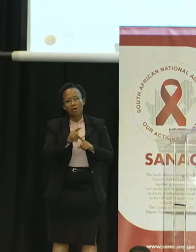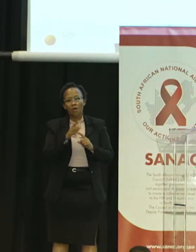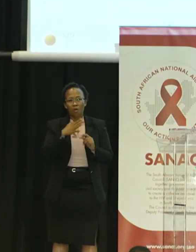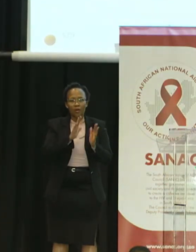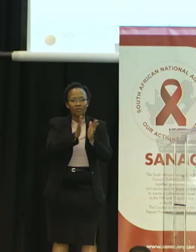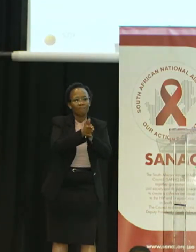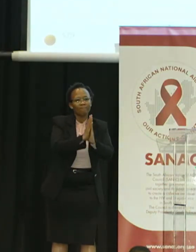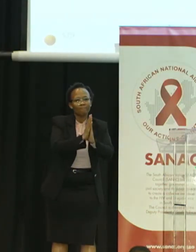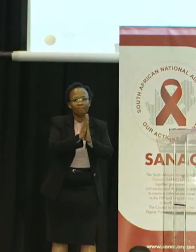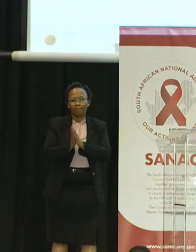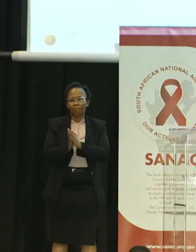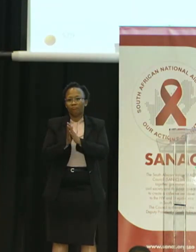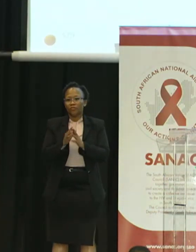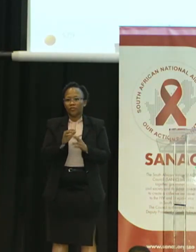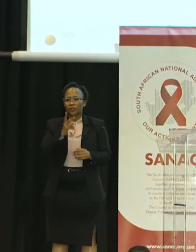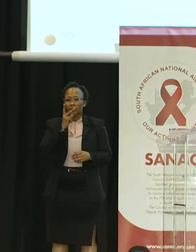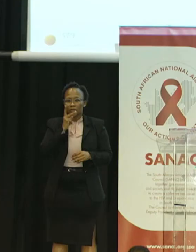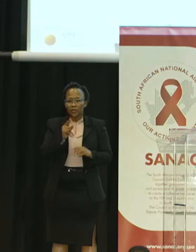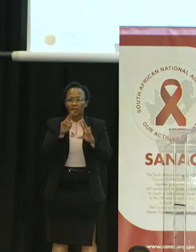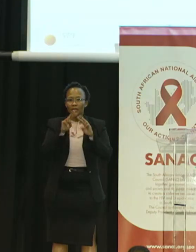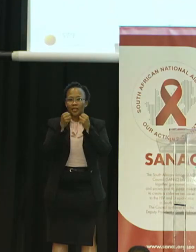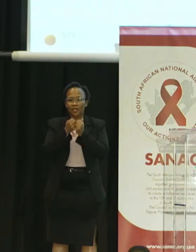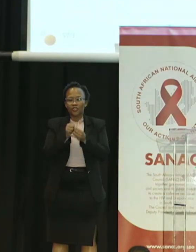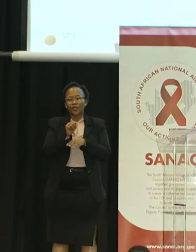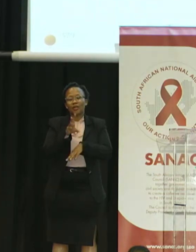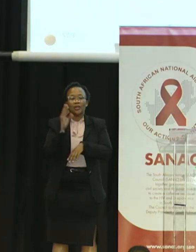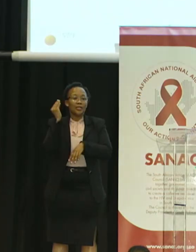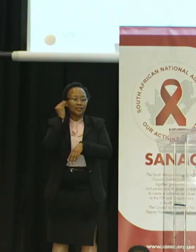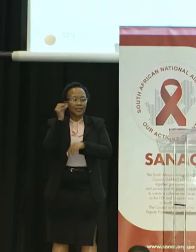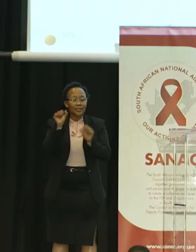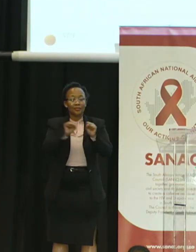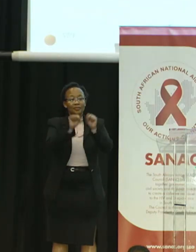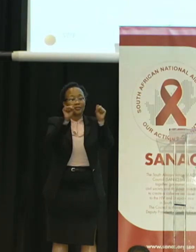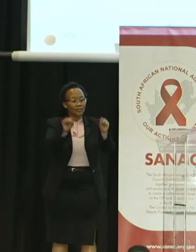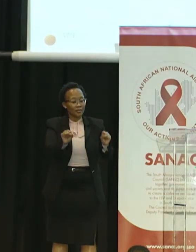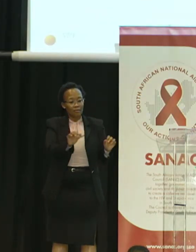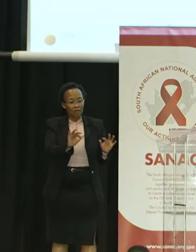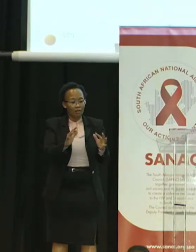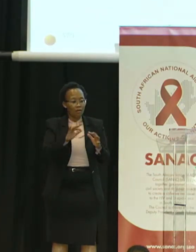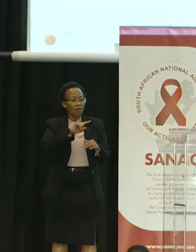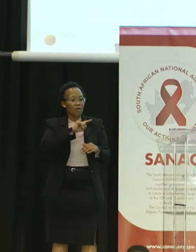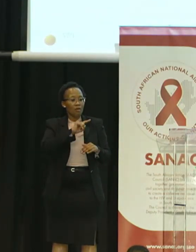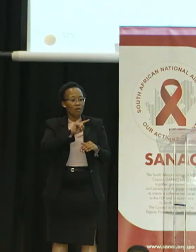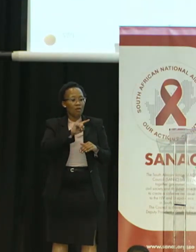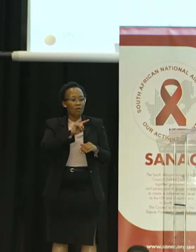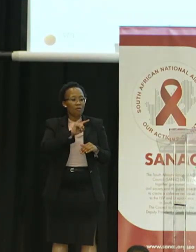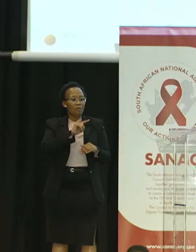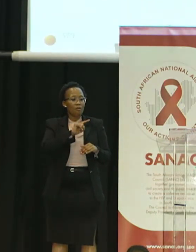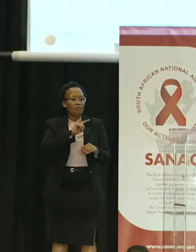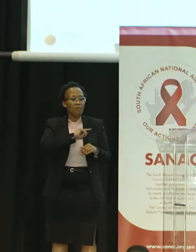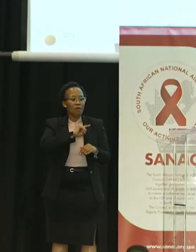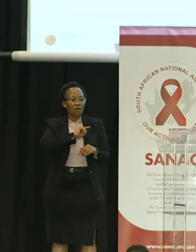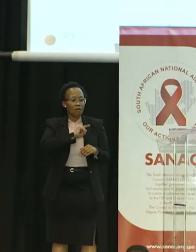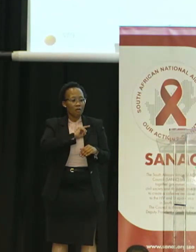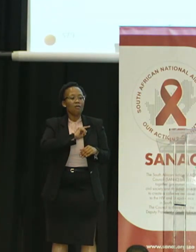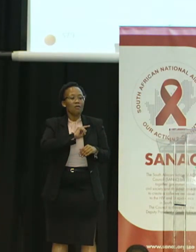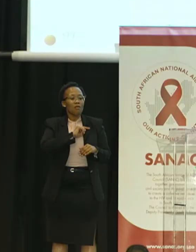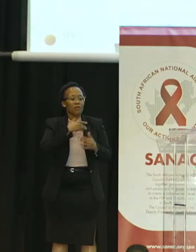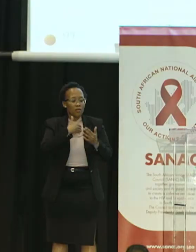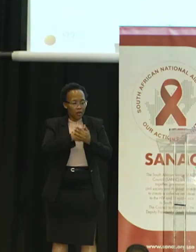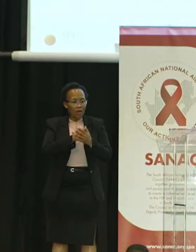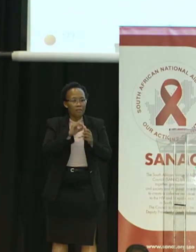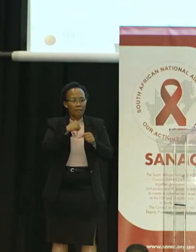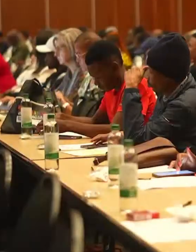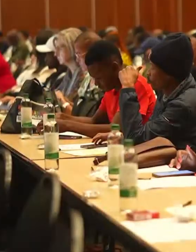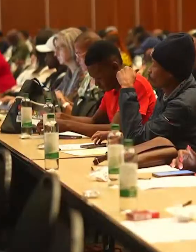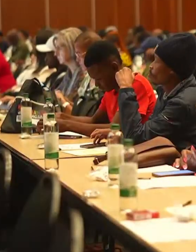and have a national data system that speaks to all the partners and all the key populations, all the way from the community level. And